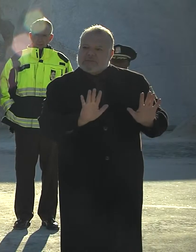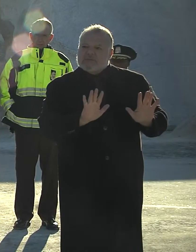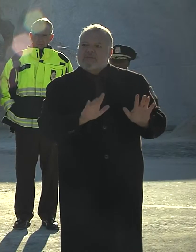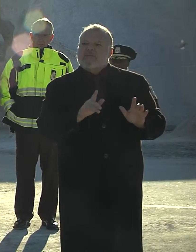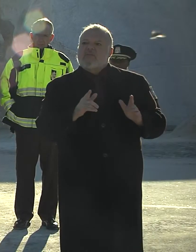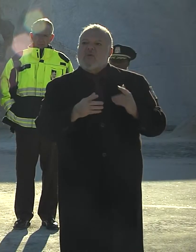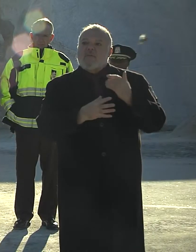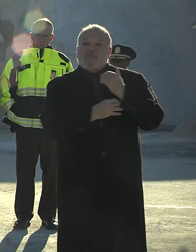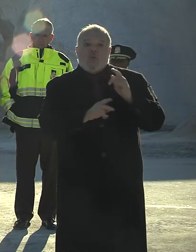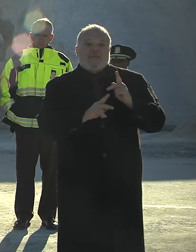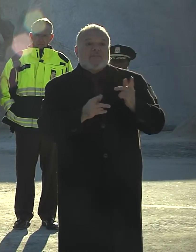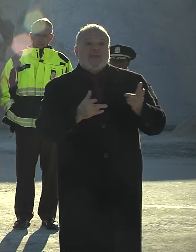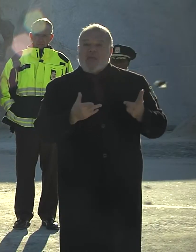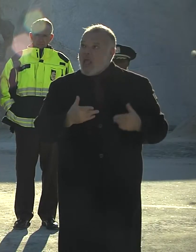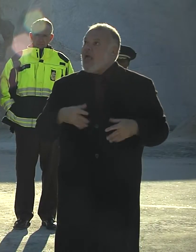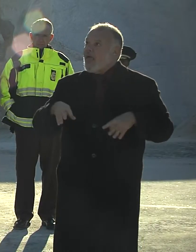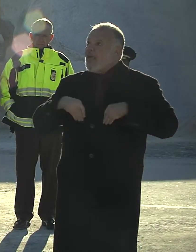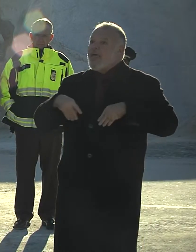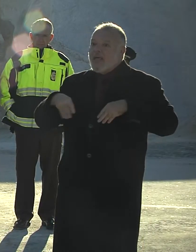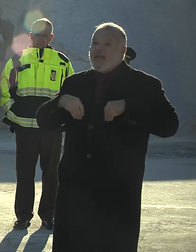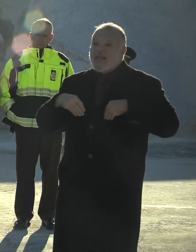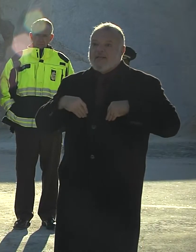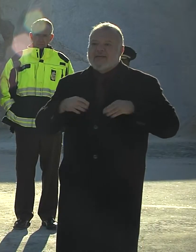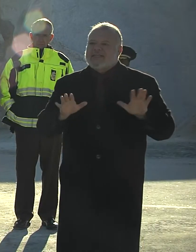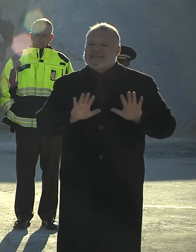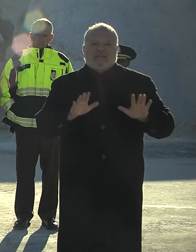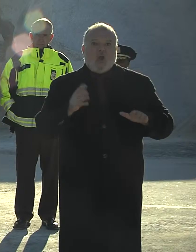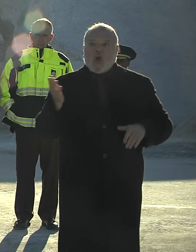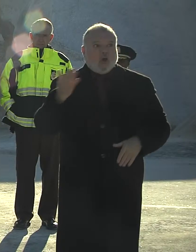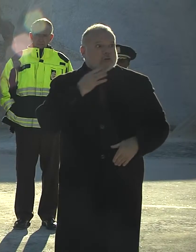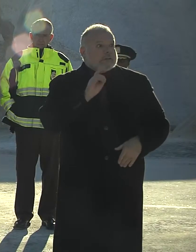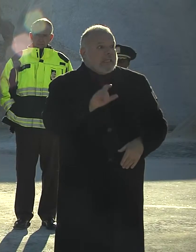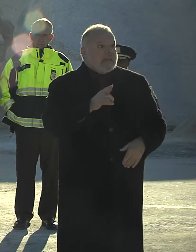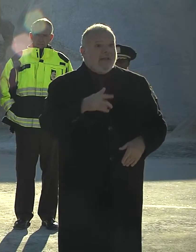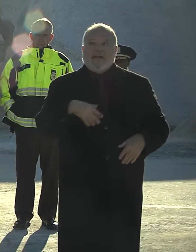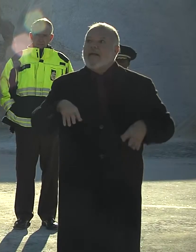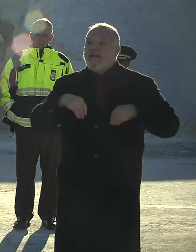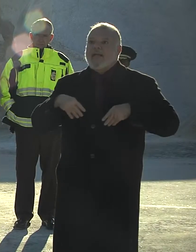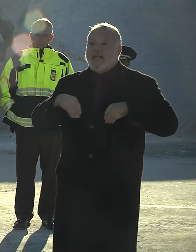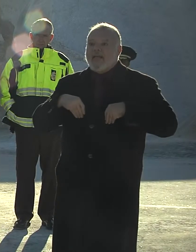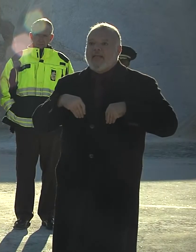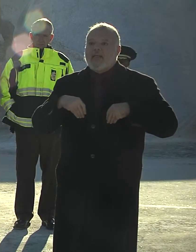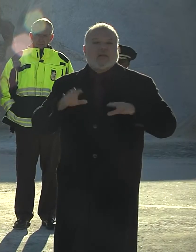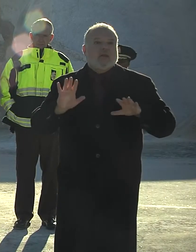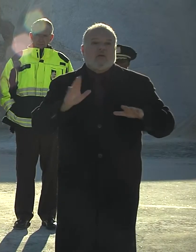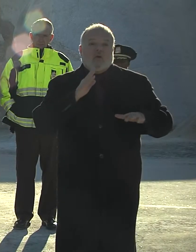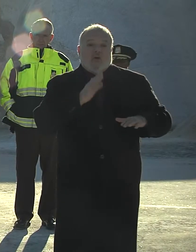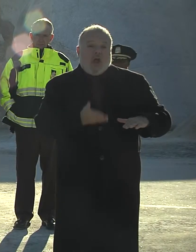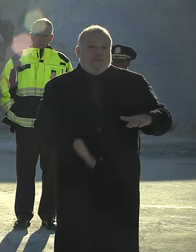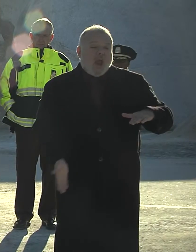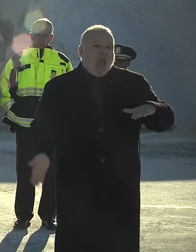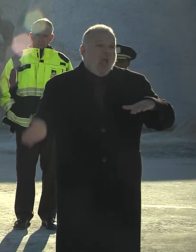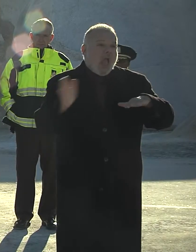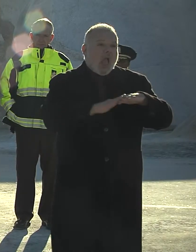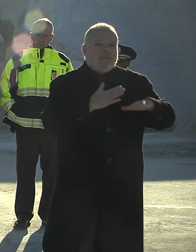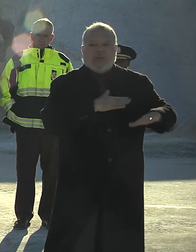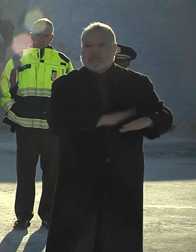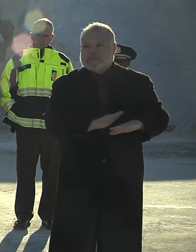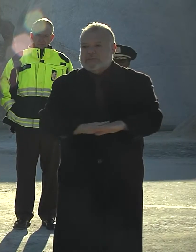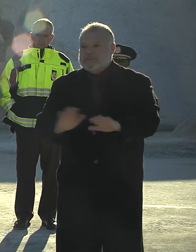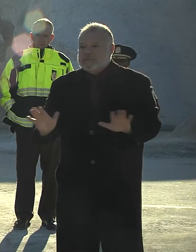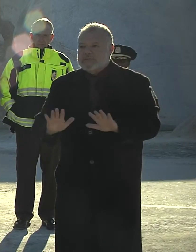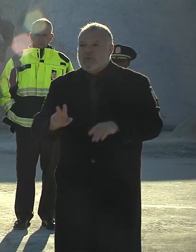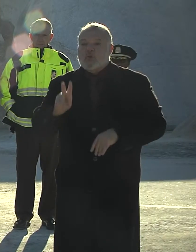offering what ends up being shameful rates that end up costing as much as $226 more